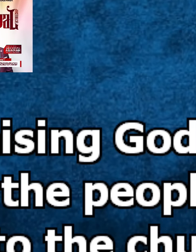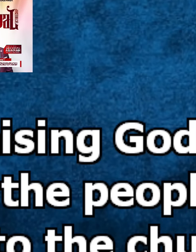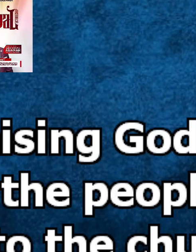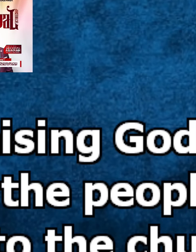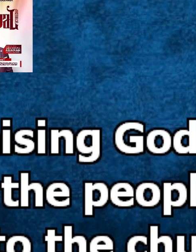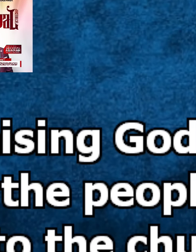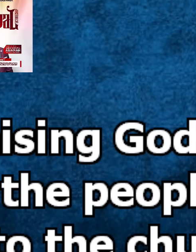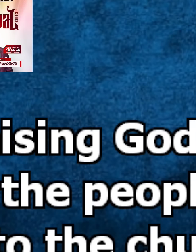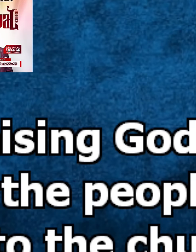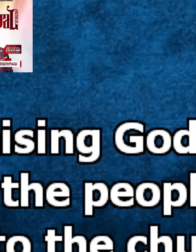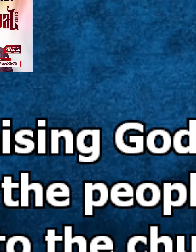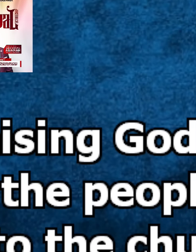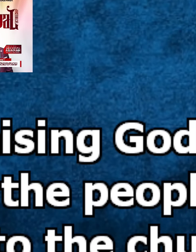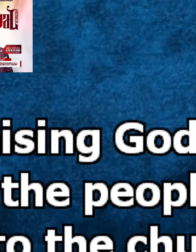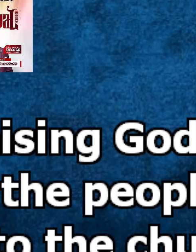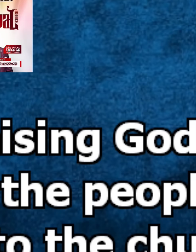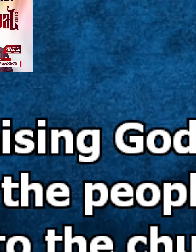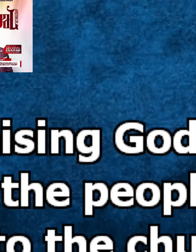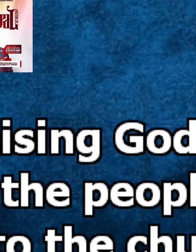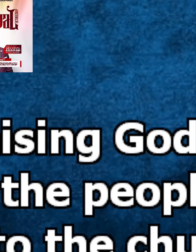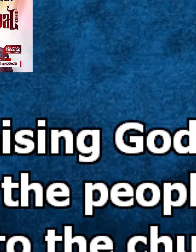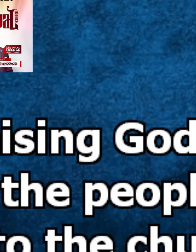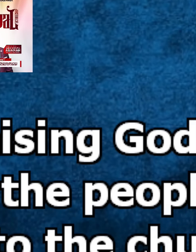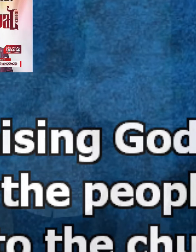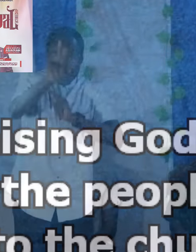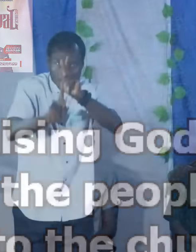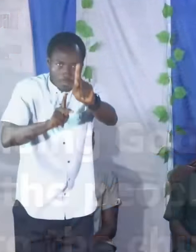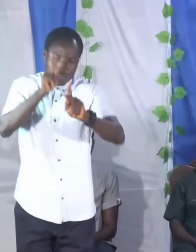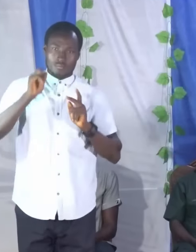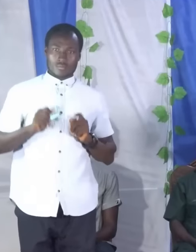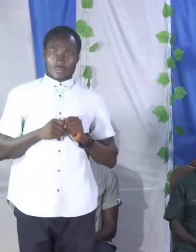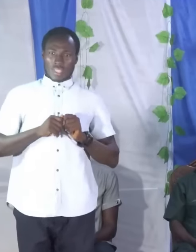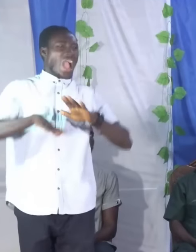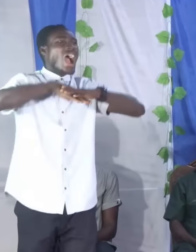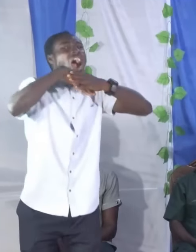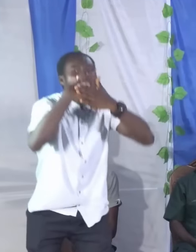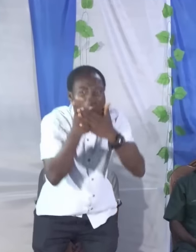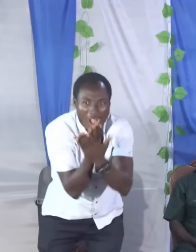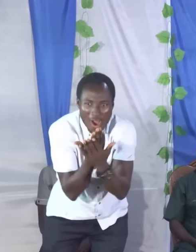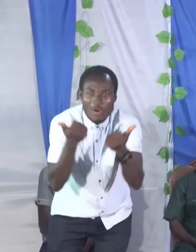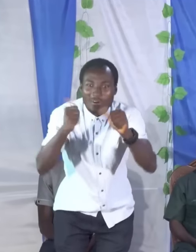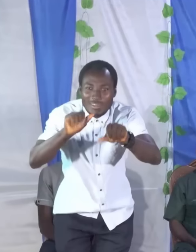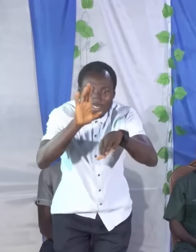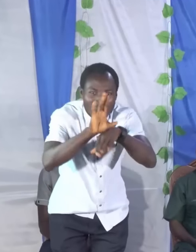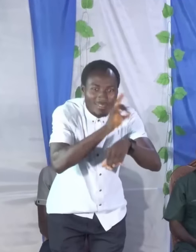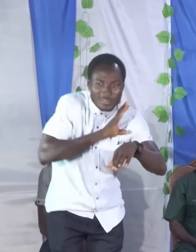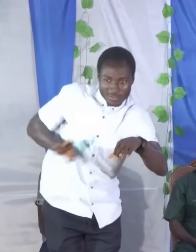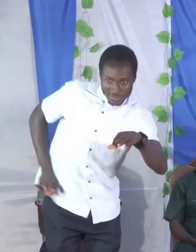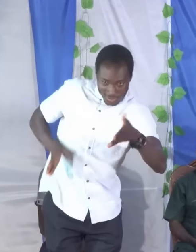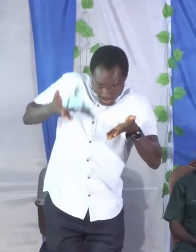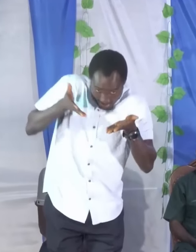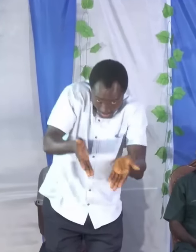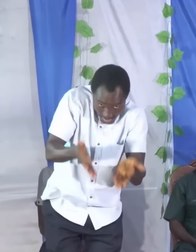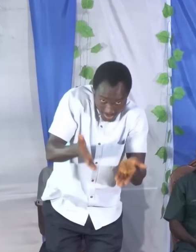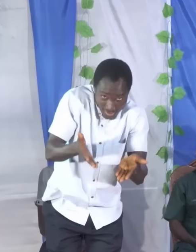ewo oman ni nyina nim ebe da na Church of Christ ewo aha ebenya animu onyam ewo Obuasi fo nyina nim waje ne ho